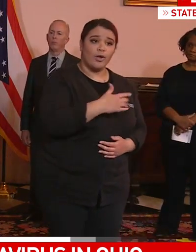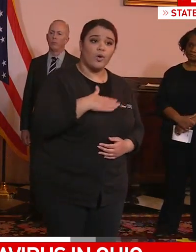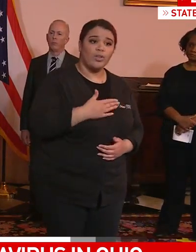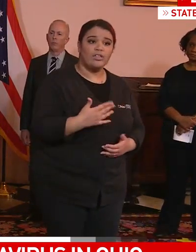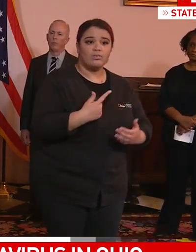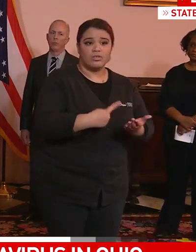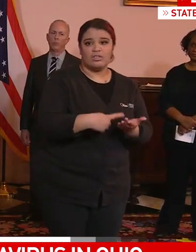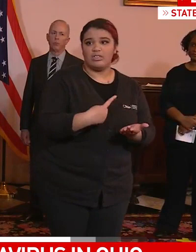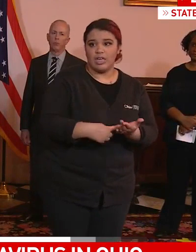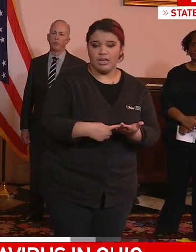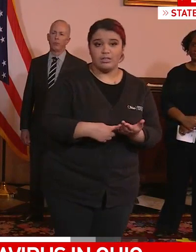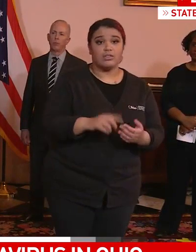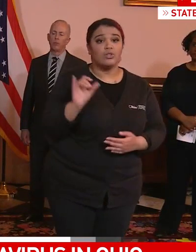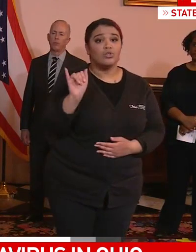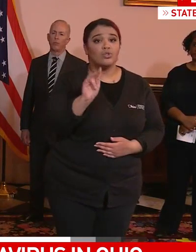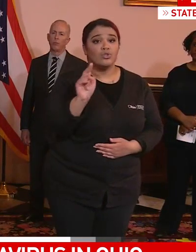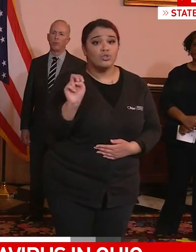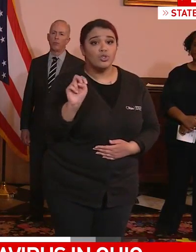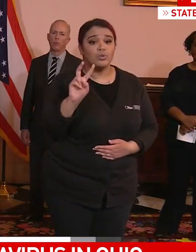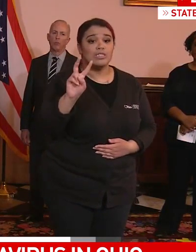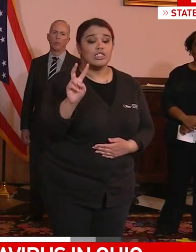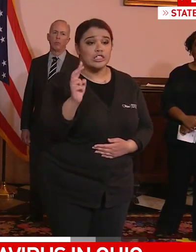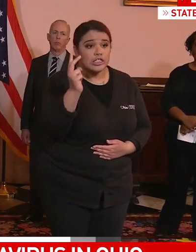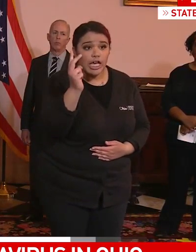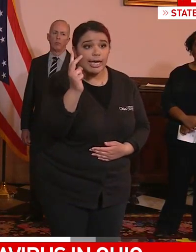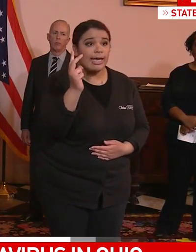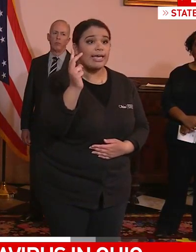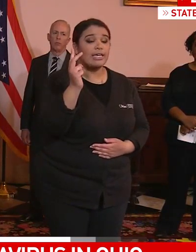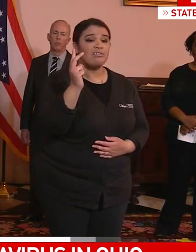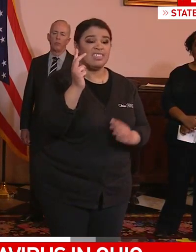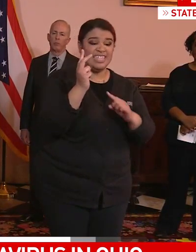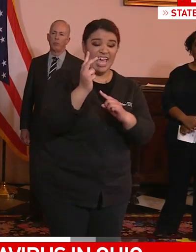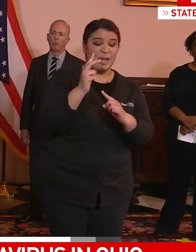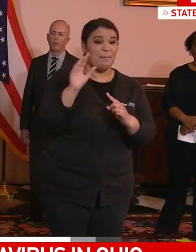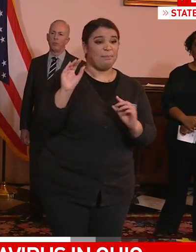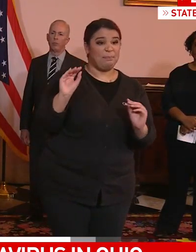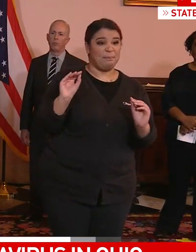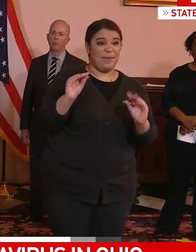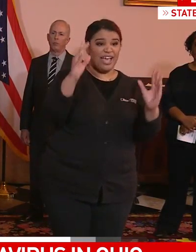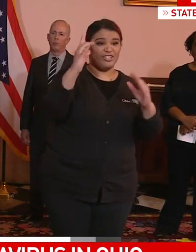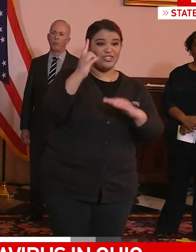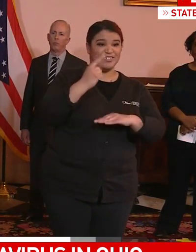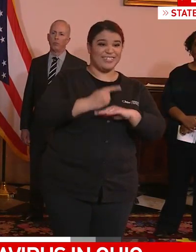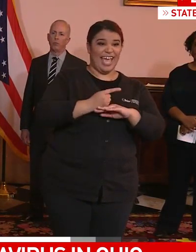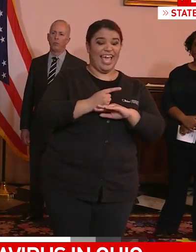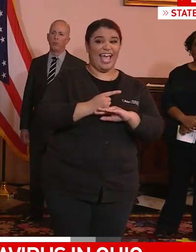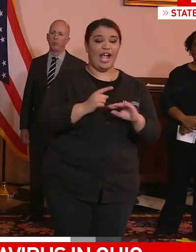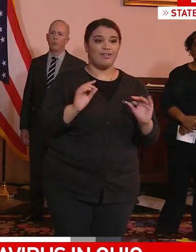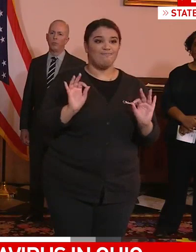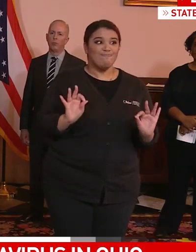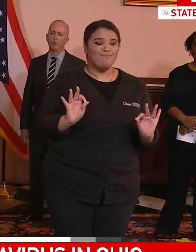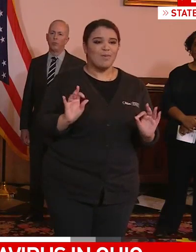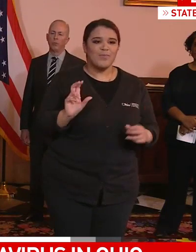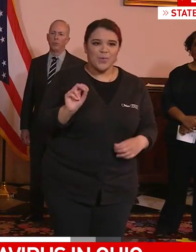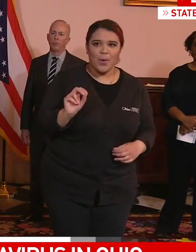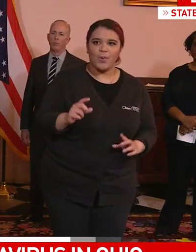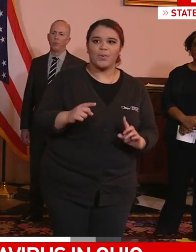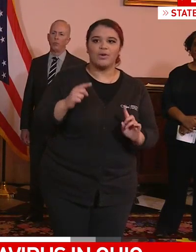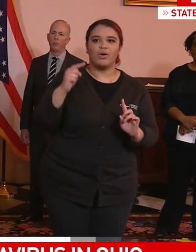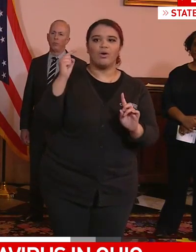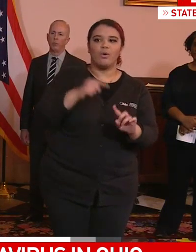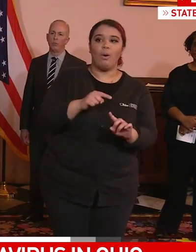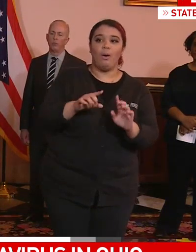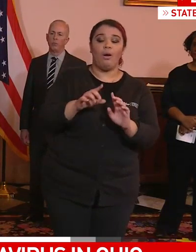magic about June 2nd. The date was picked because it would give ample opportunity for people to have absentee